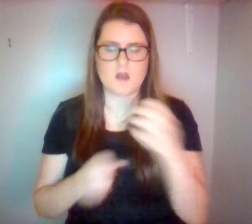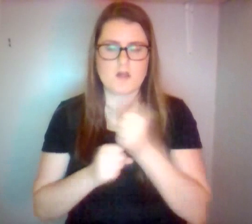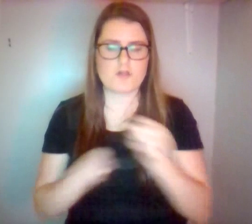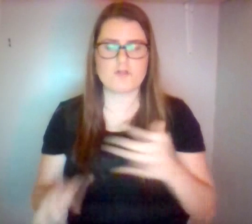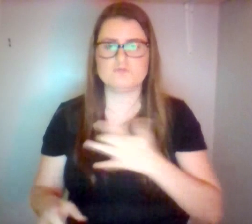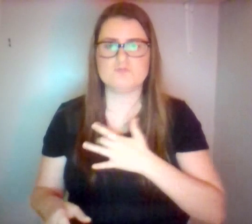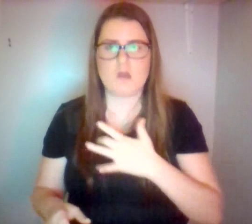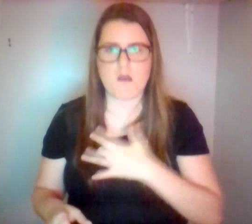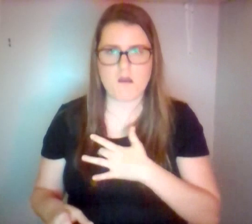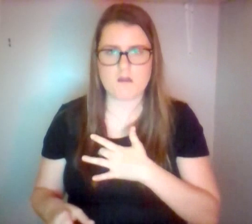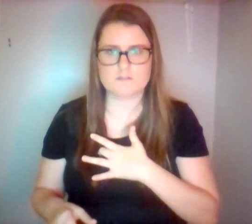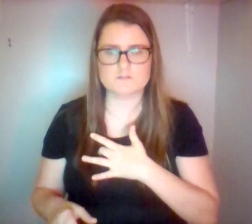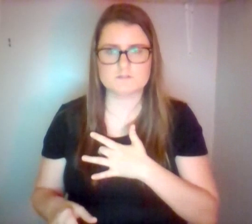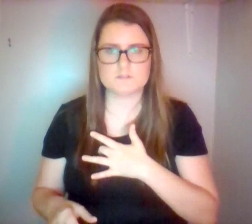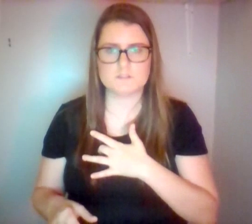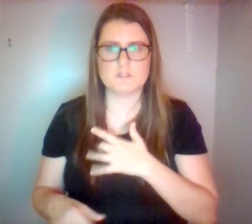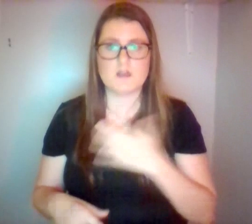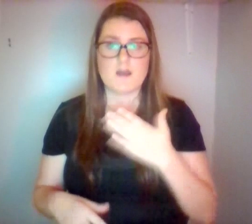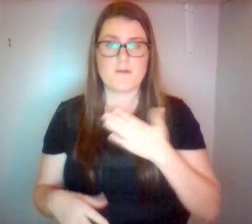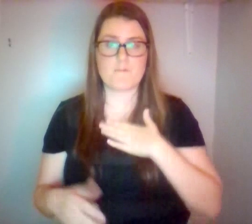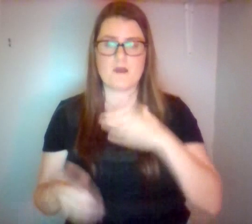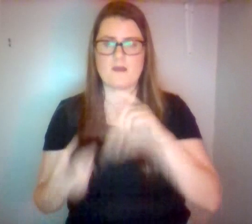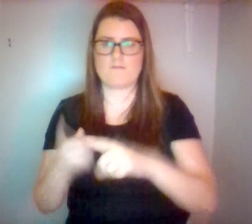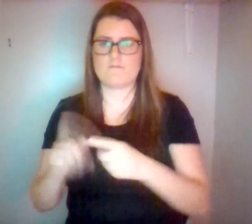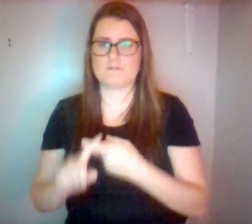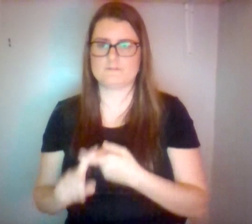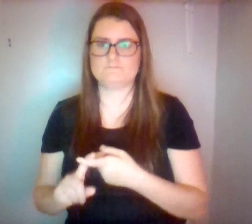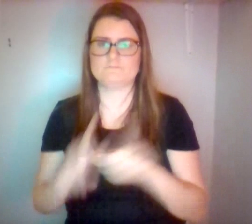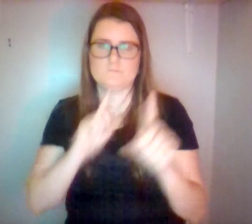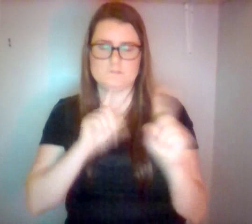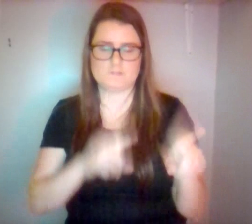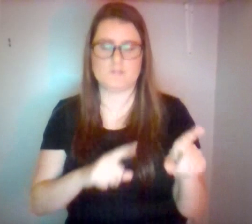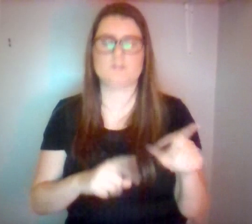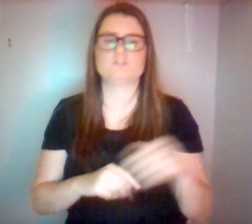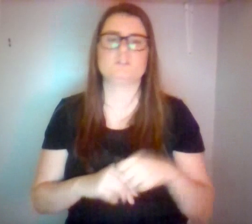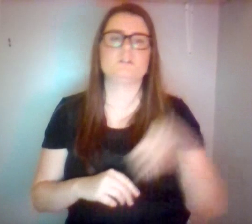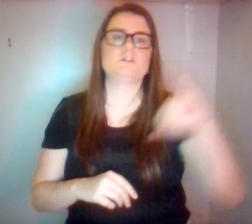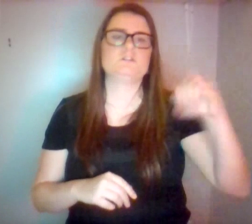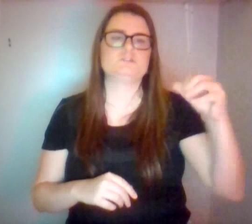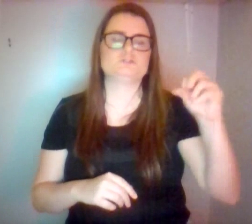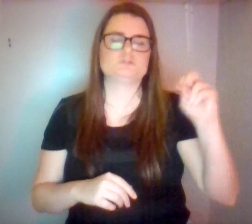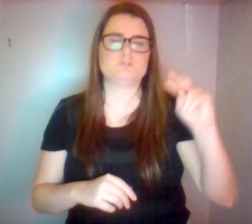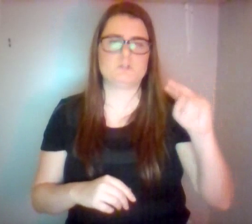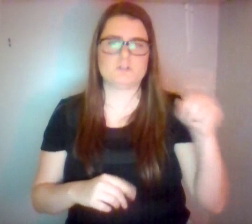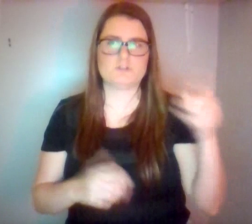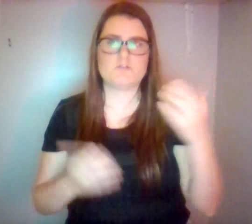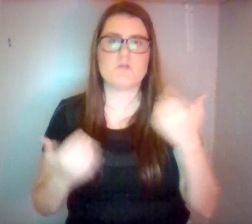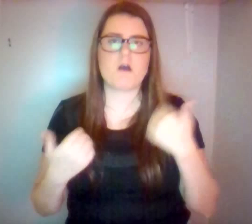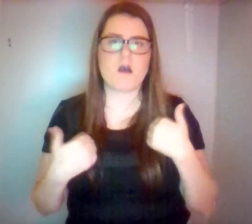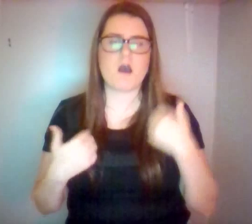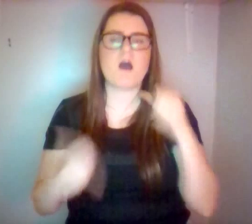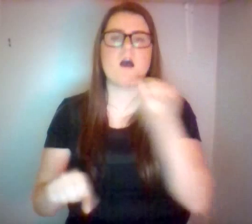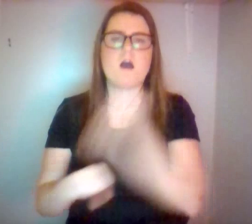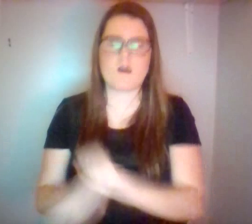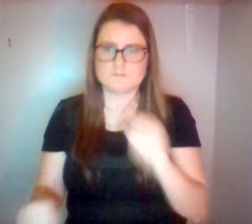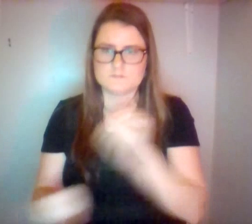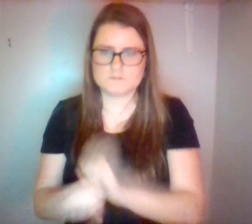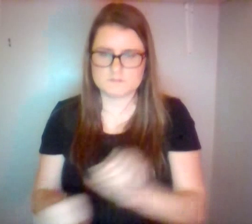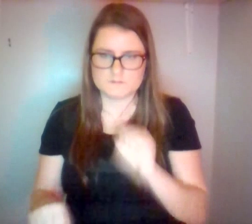John, you will have a ministry, that is, you will have a job by the same mercy that